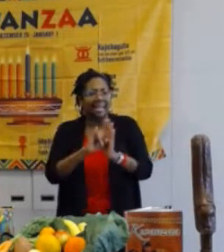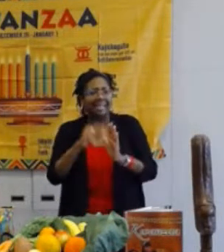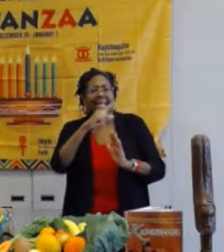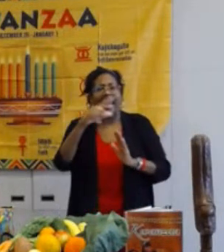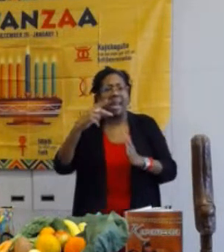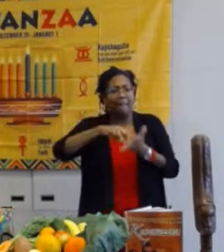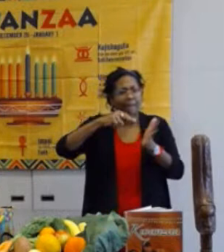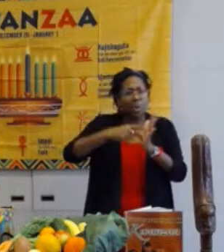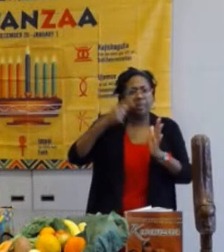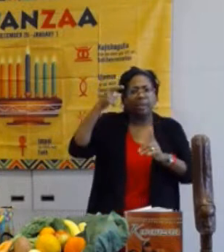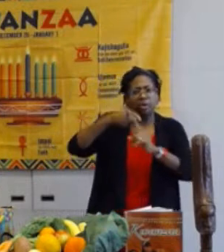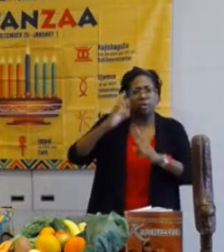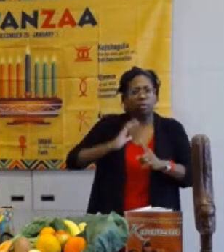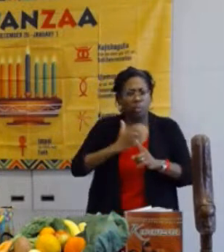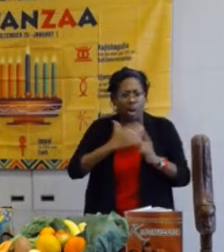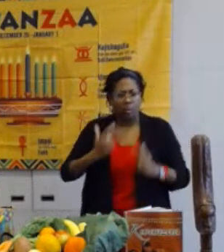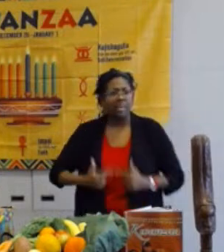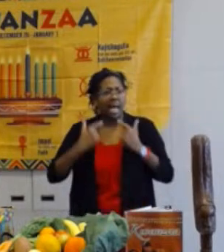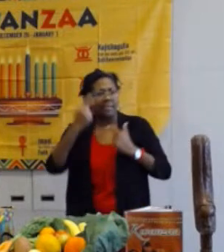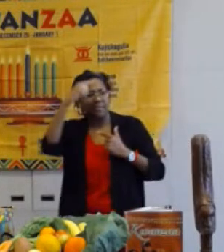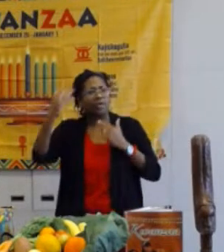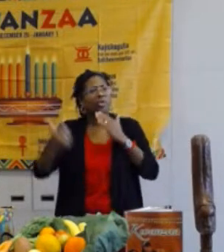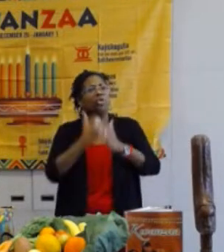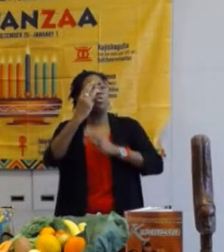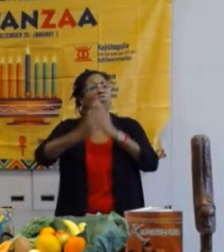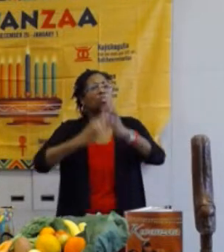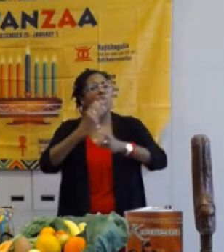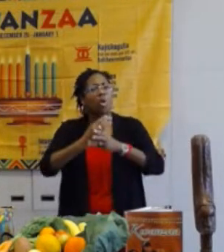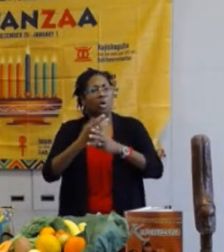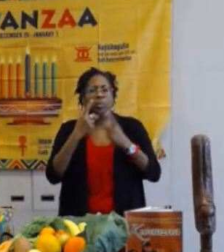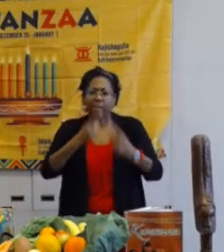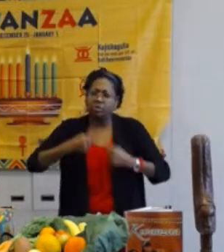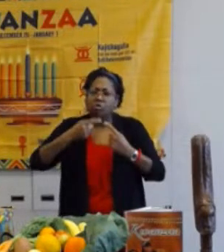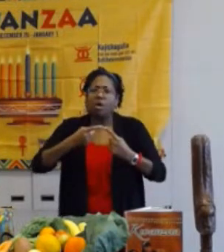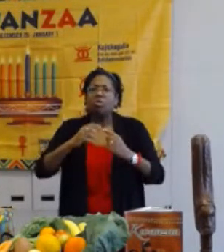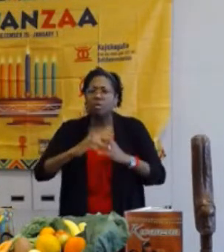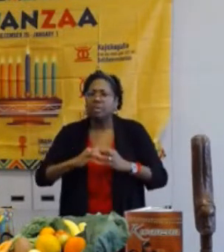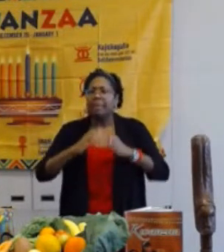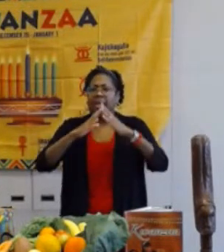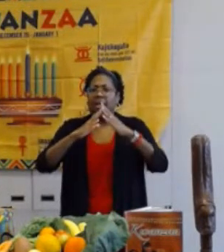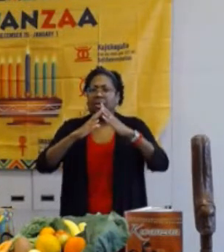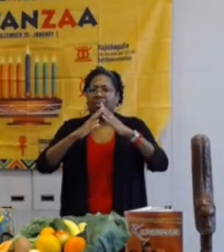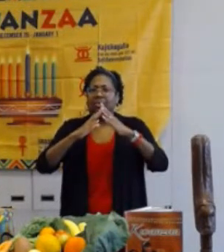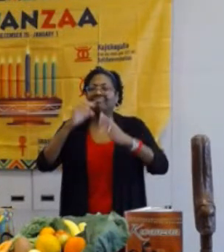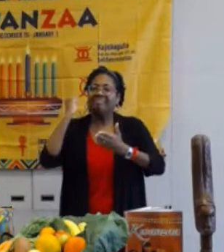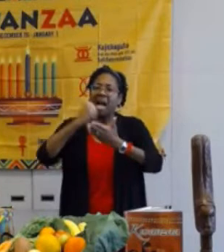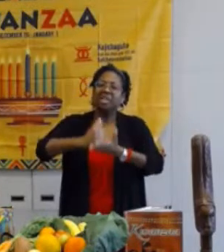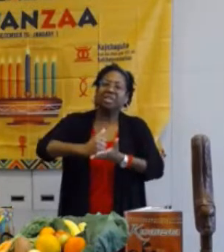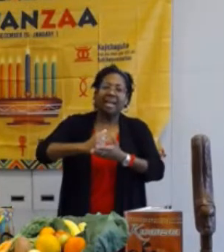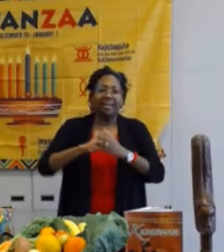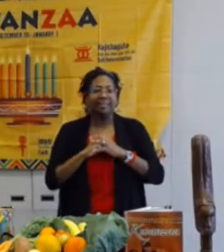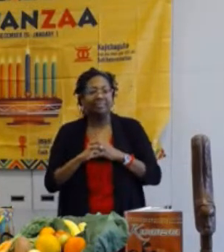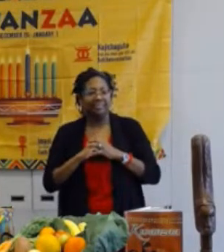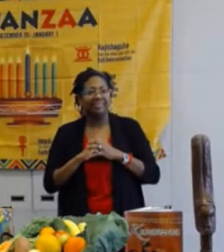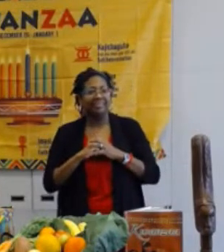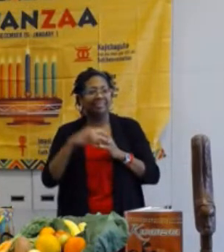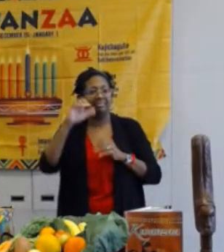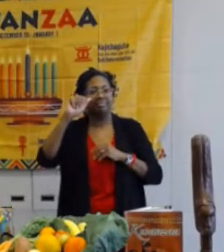and direction to our lives. And for the new world we struggle to build. Ashe. Ashe.